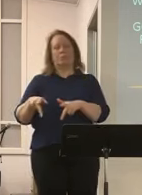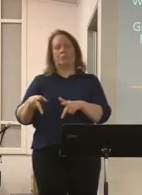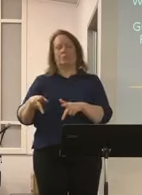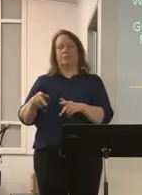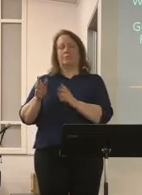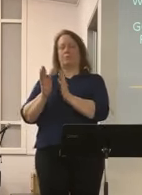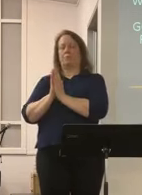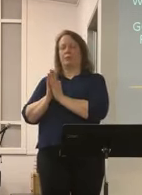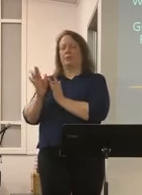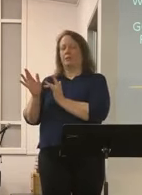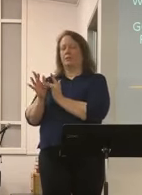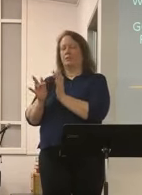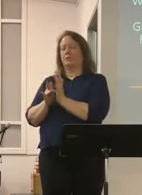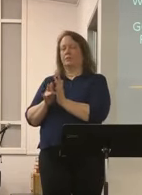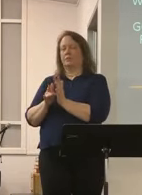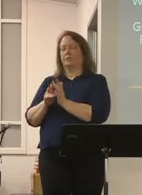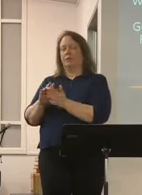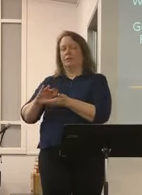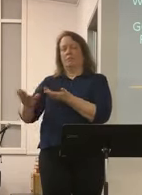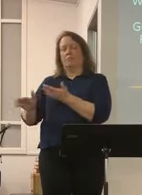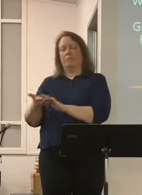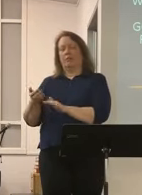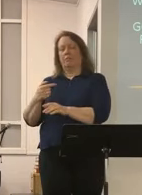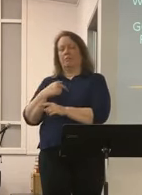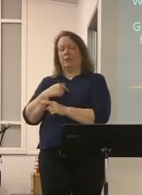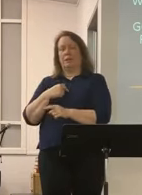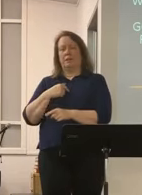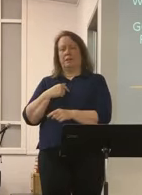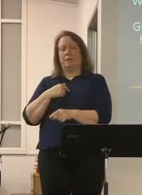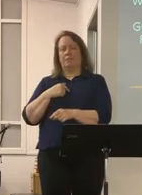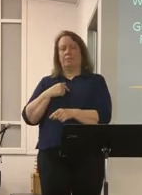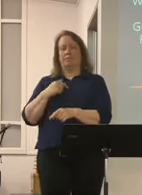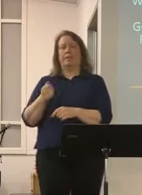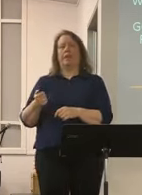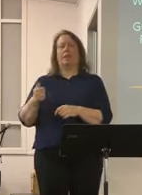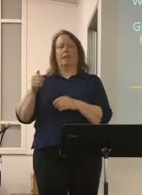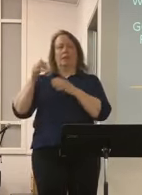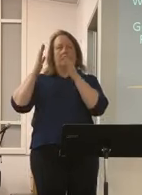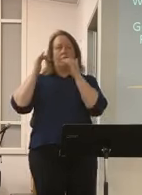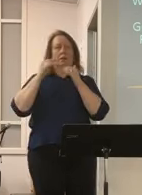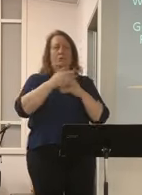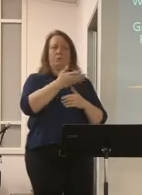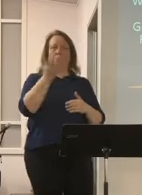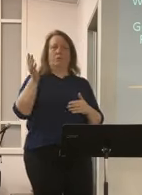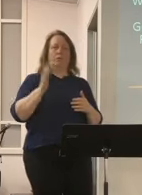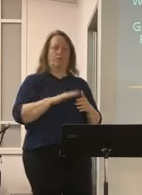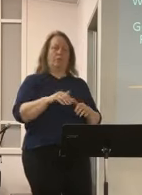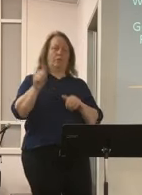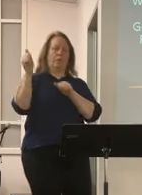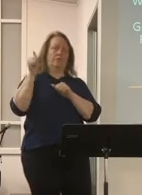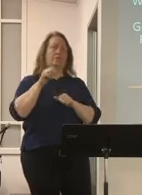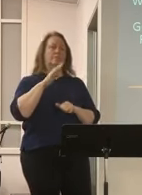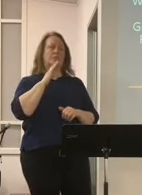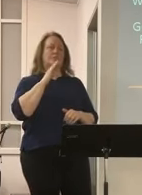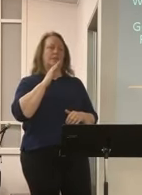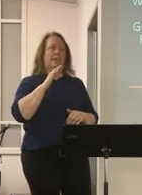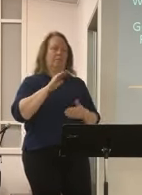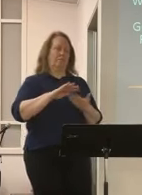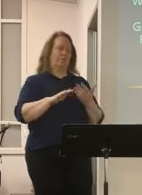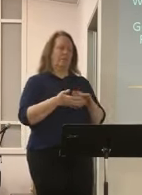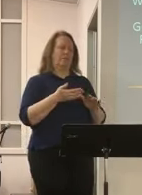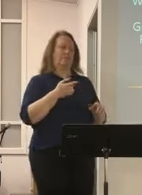Jesus, do me, do me. And I hope you don't leave here without saying, do